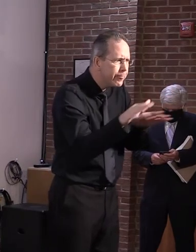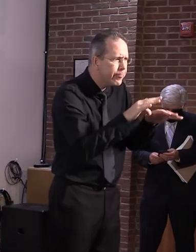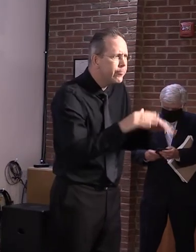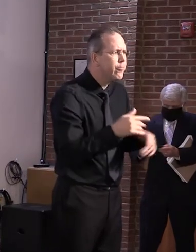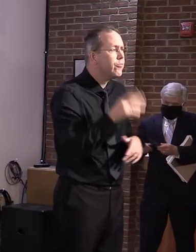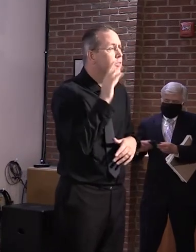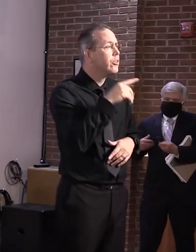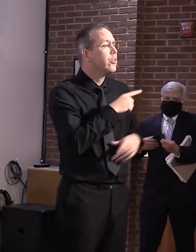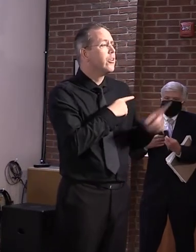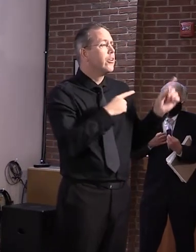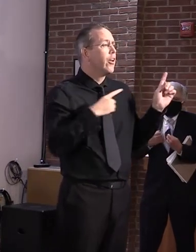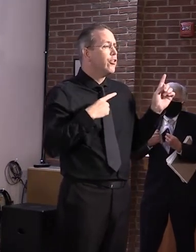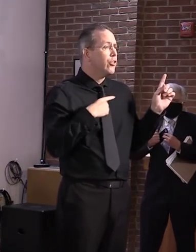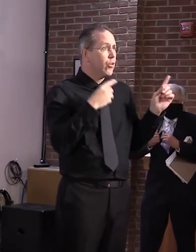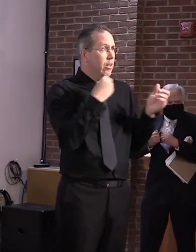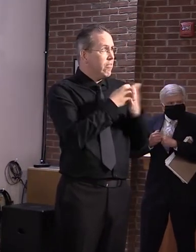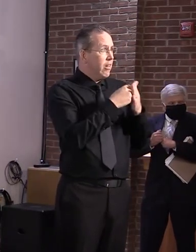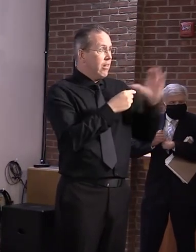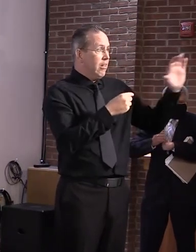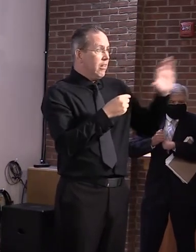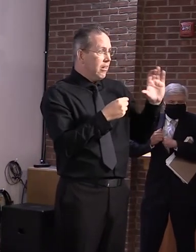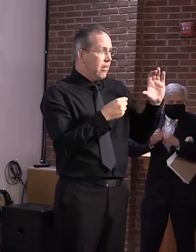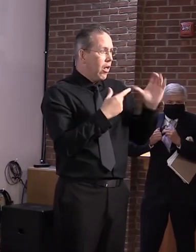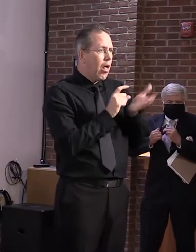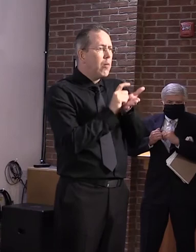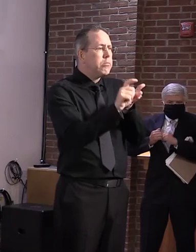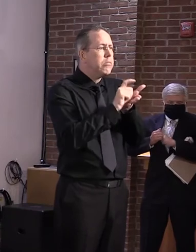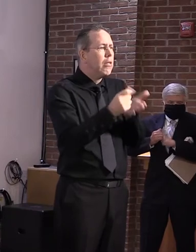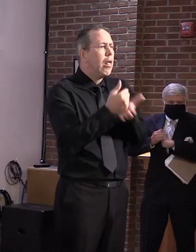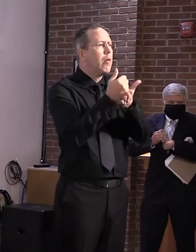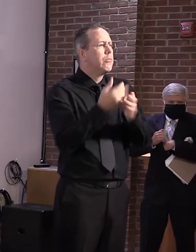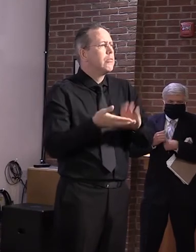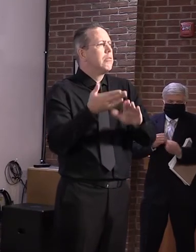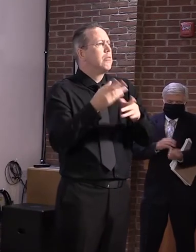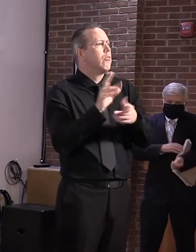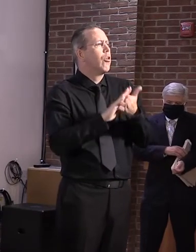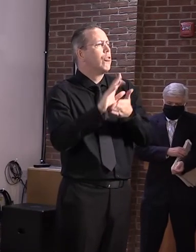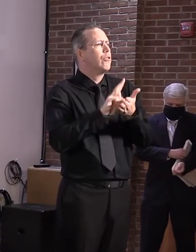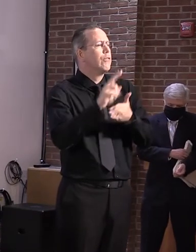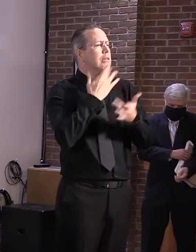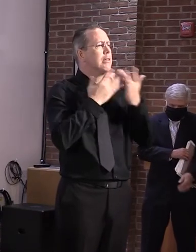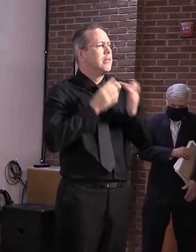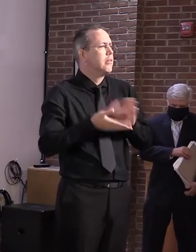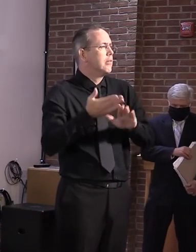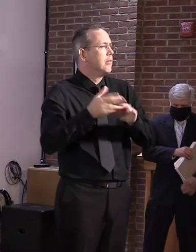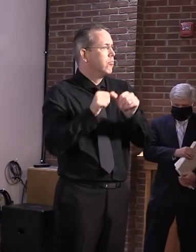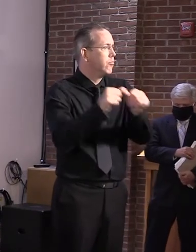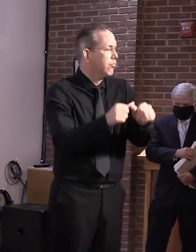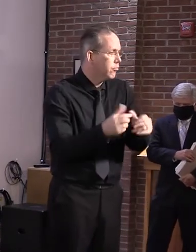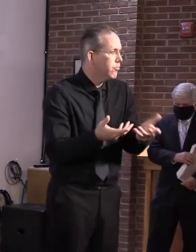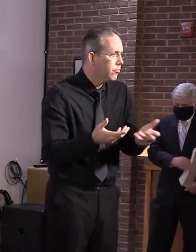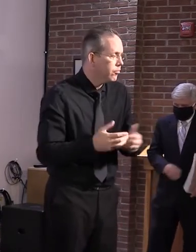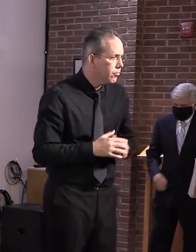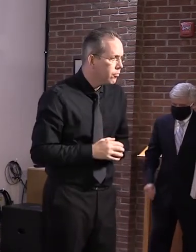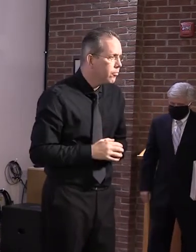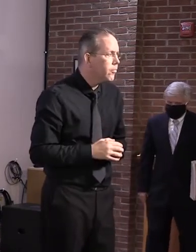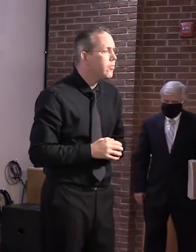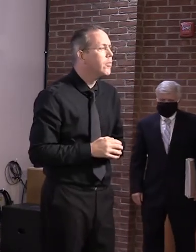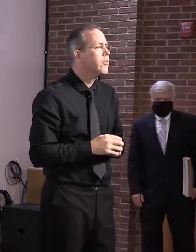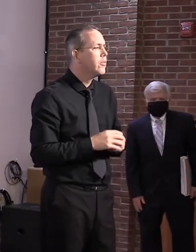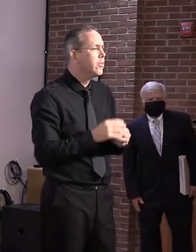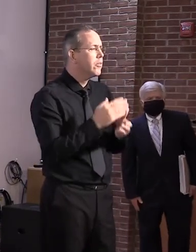just recently with the budget. Some of that is COVID-related money that will be tied to COVID-related